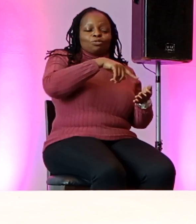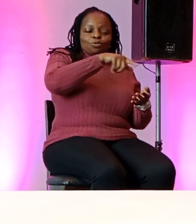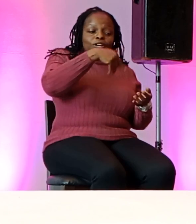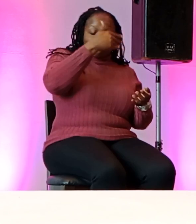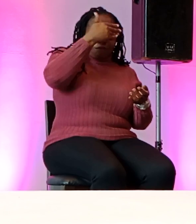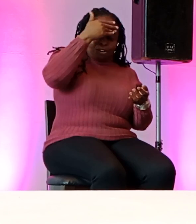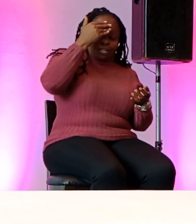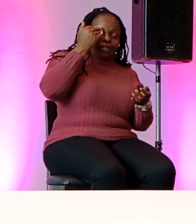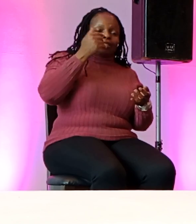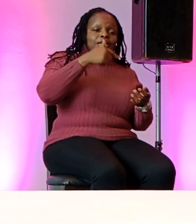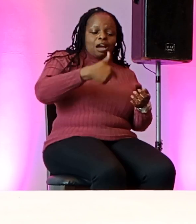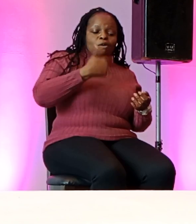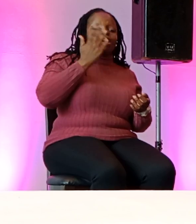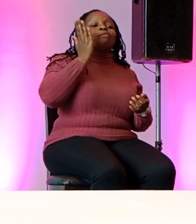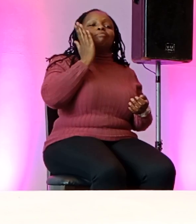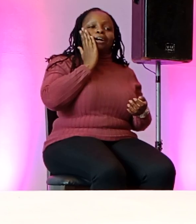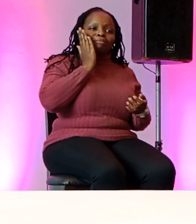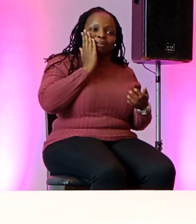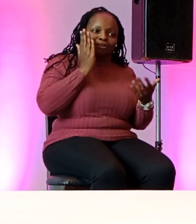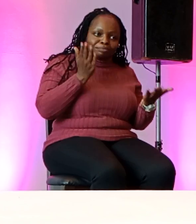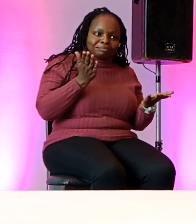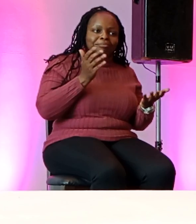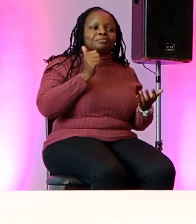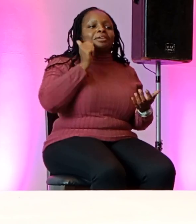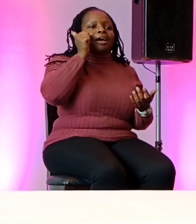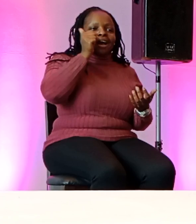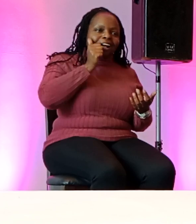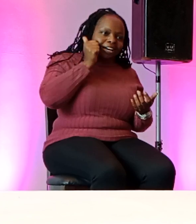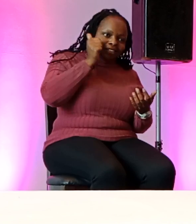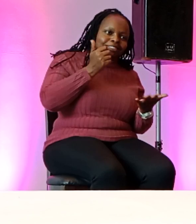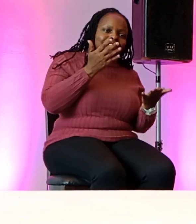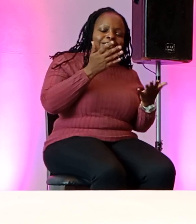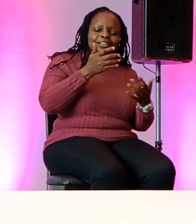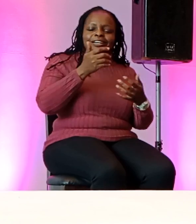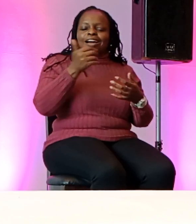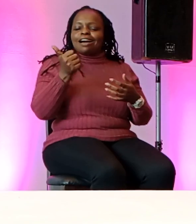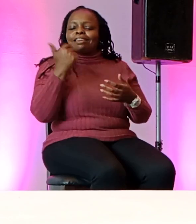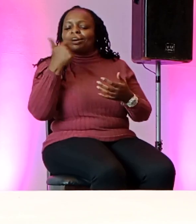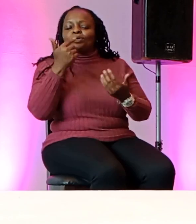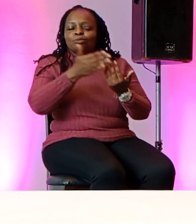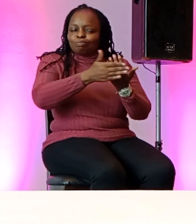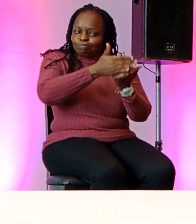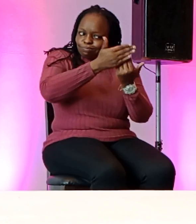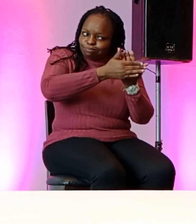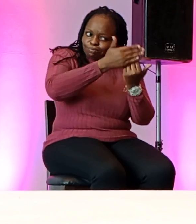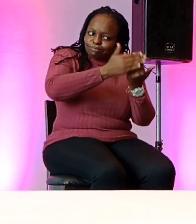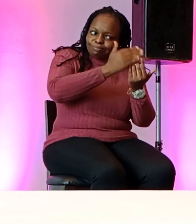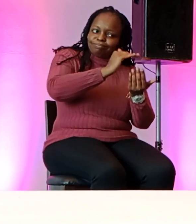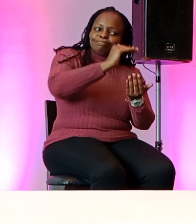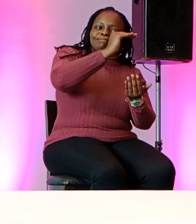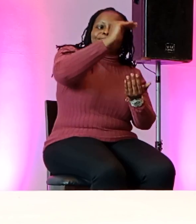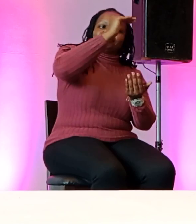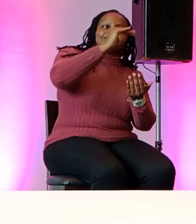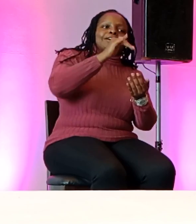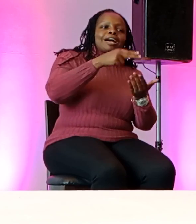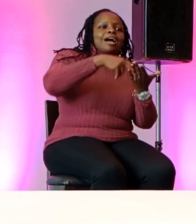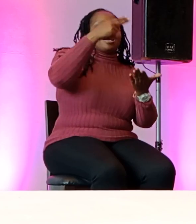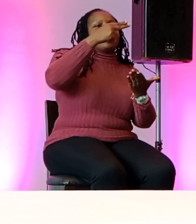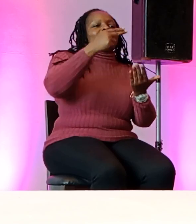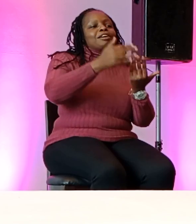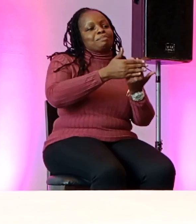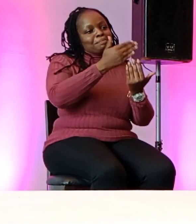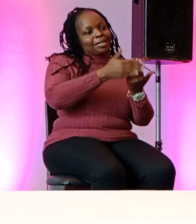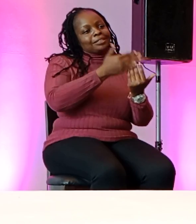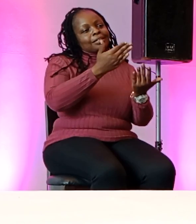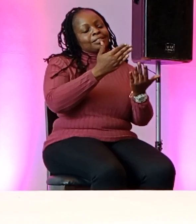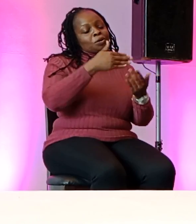our mothers, our aunties. Those who raised you, those are your earliest mentors. They